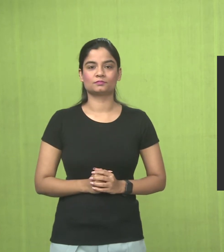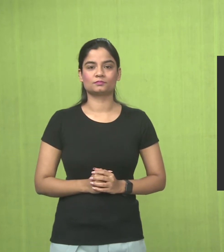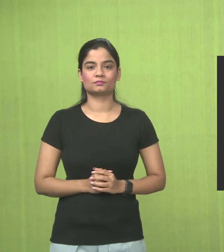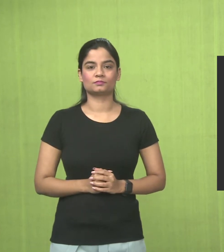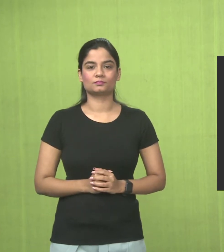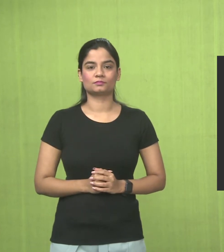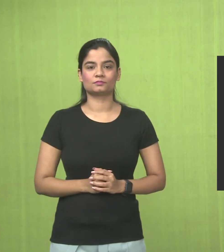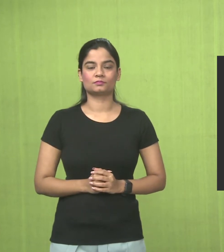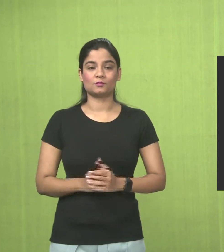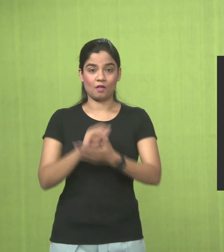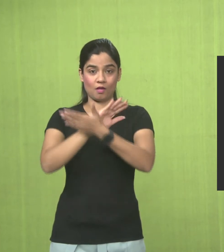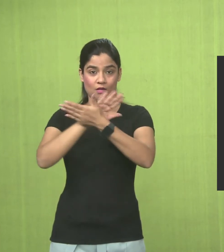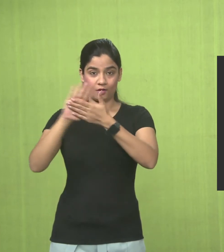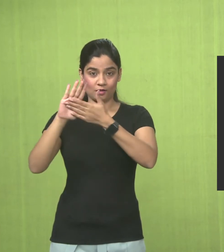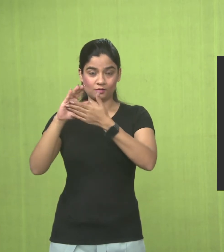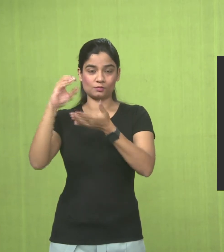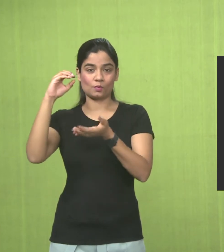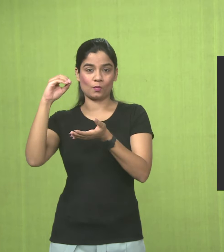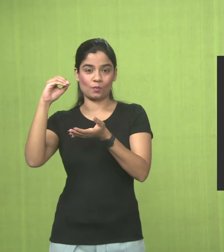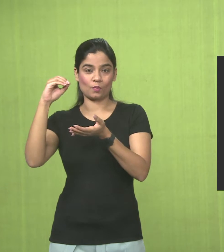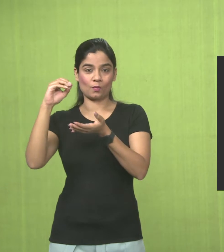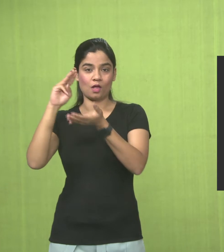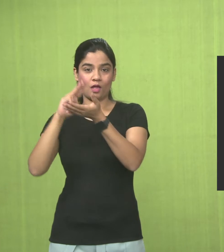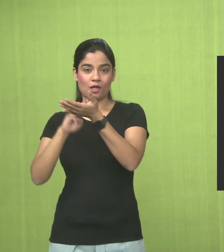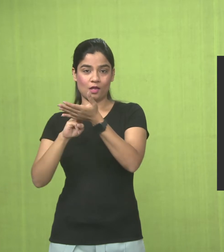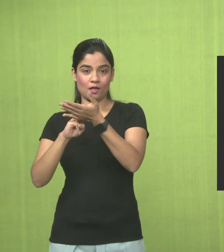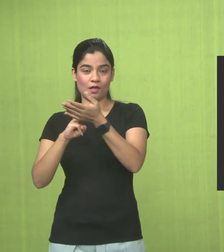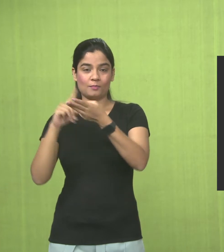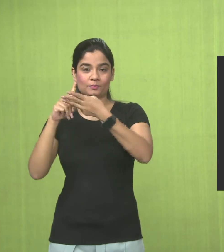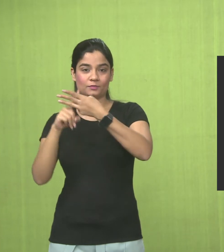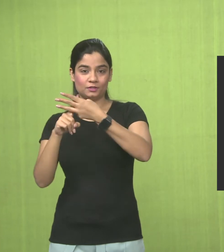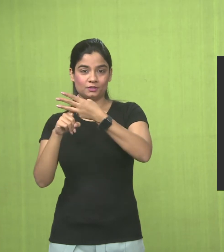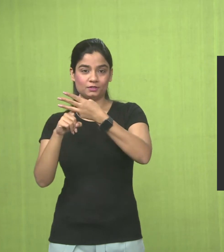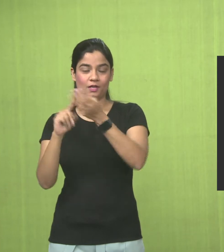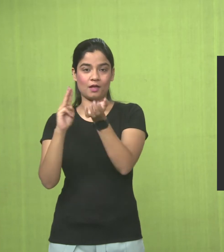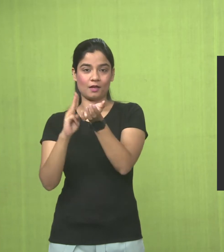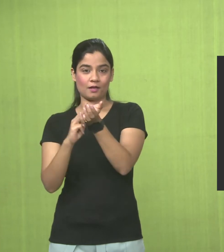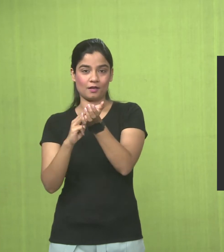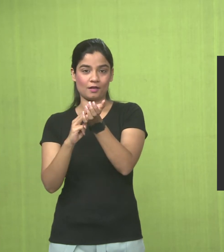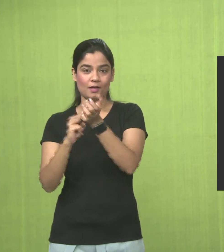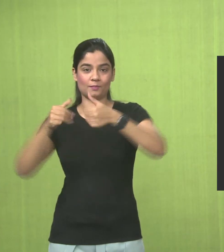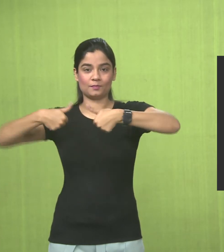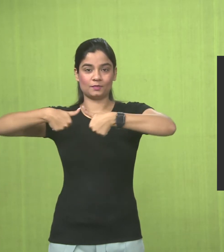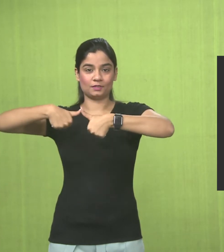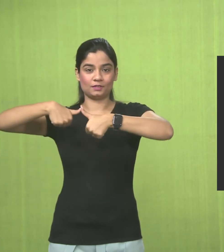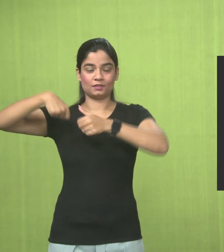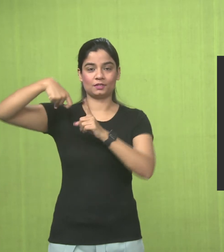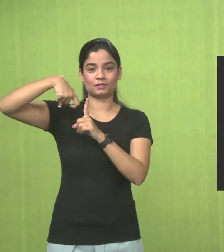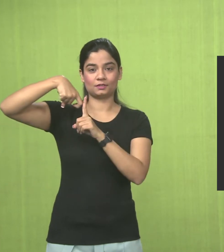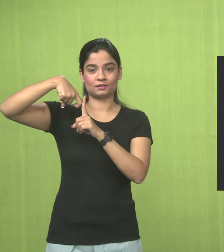Homemaking. The creation and management of a home, especially a pleasant place to live.